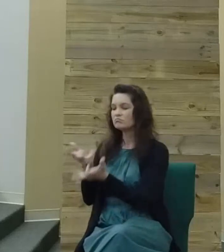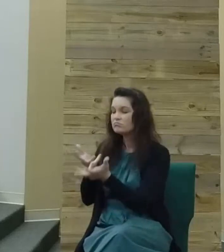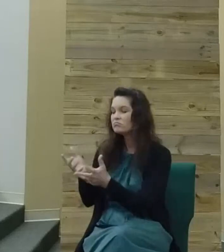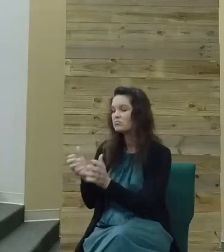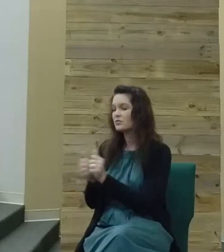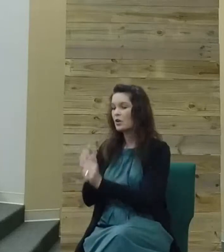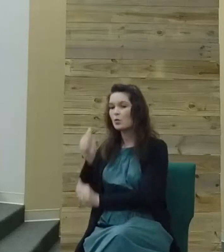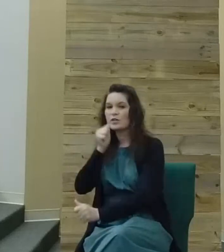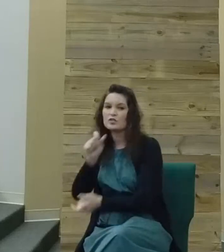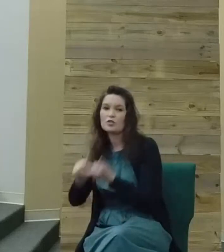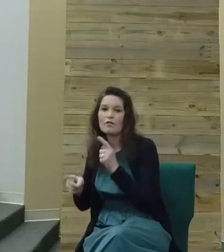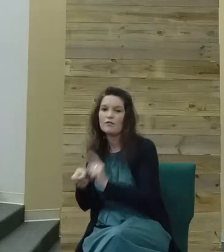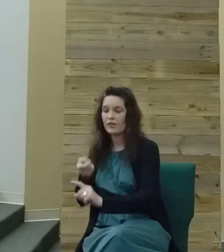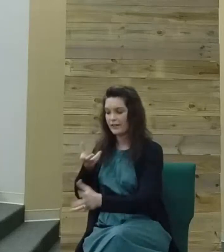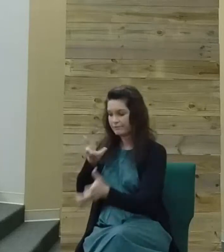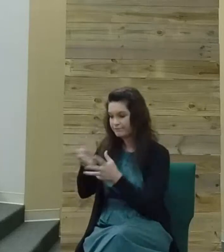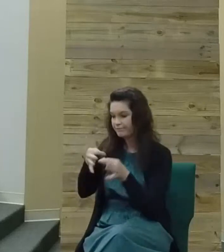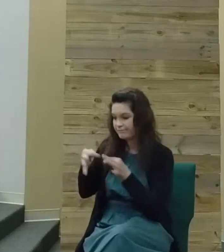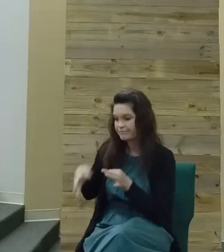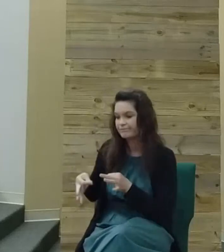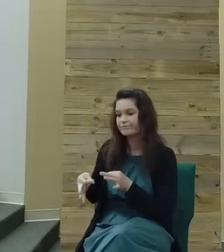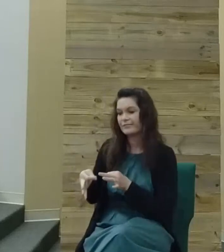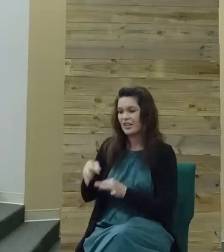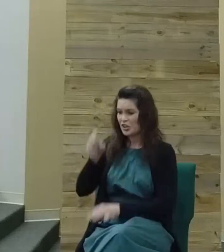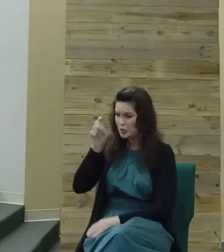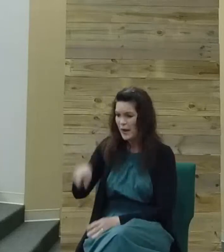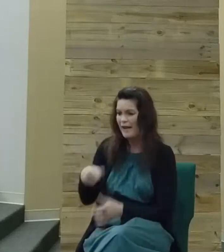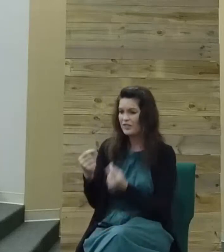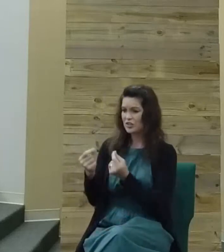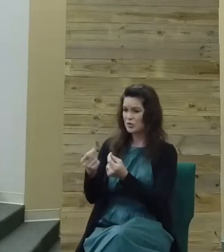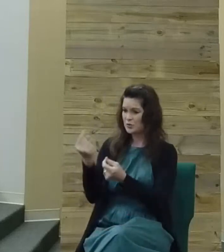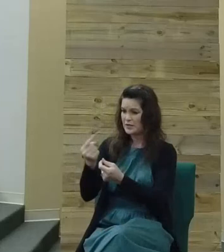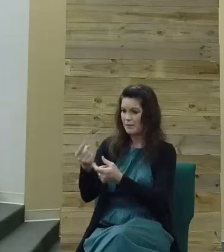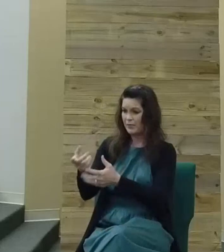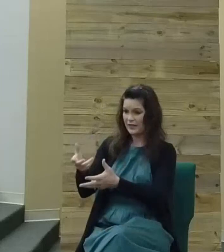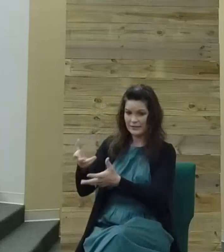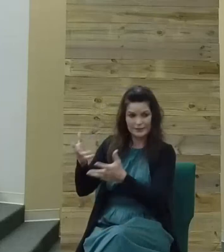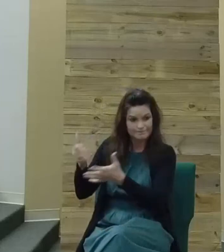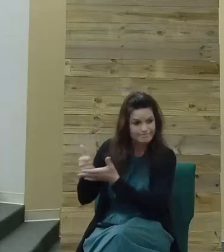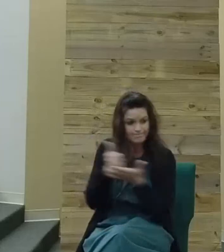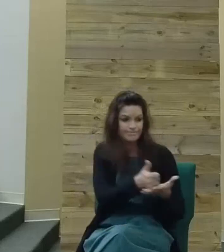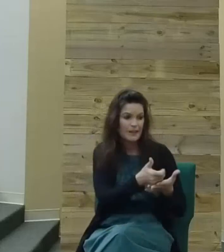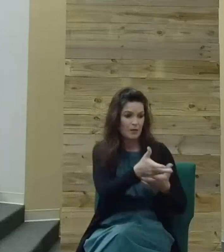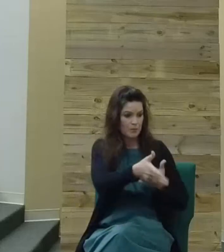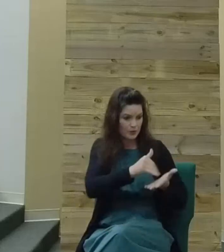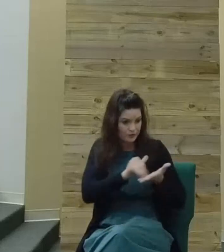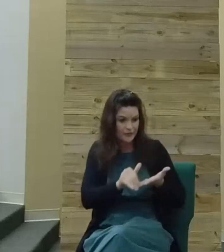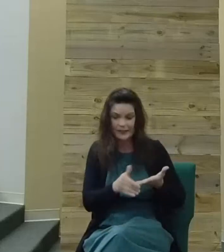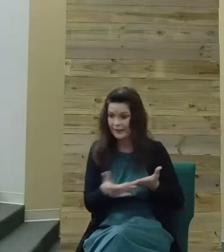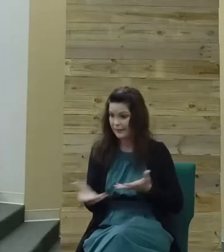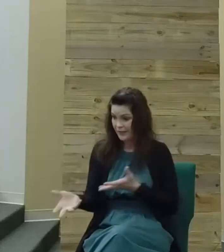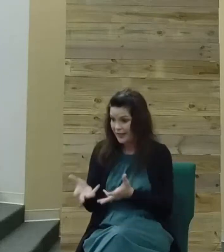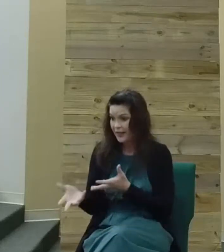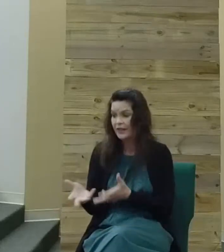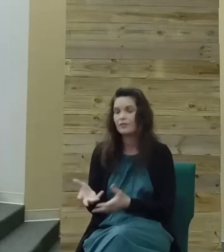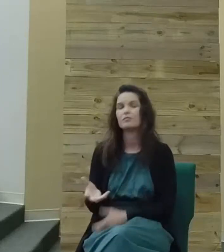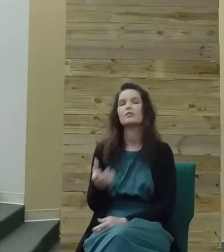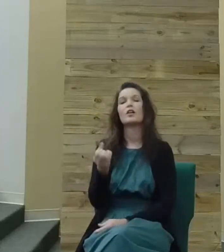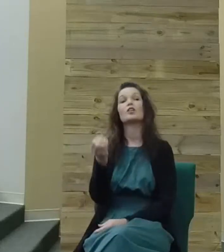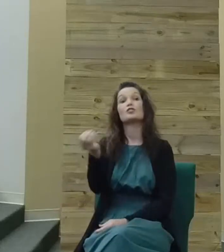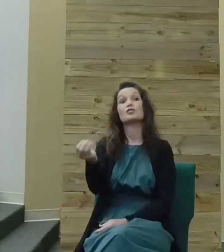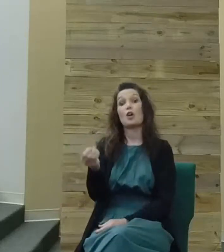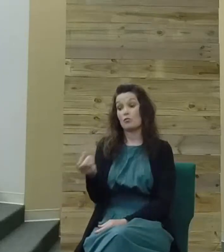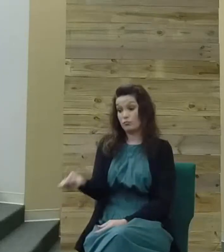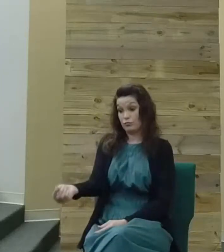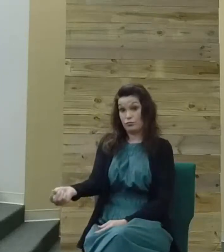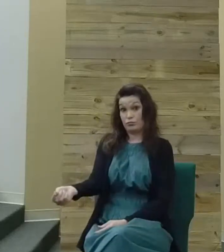girlfriend, and she's telling him that he's got to do something. He's got to take the first steps to make this right. And so